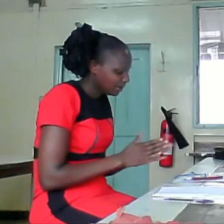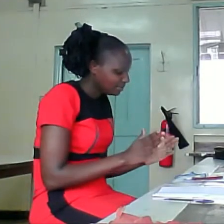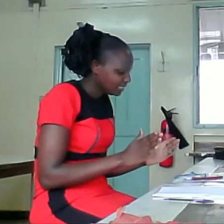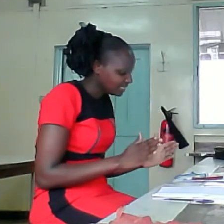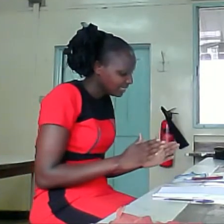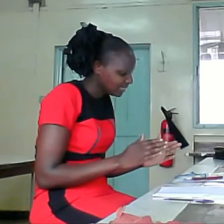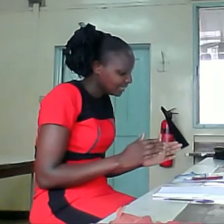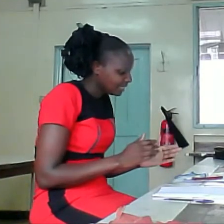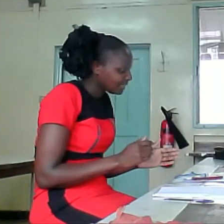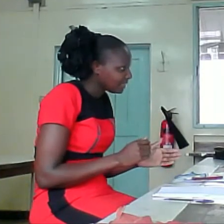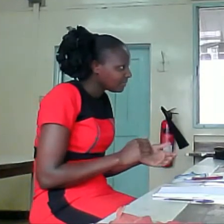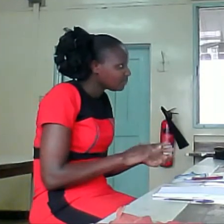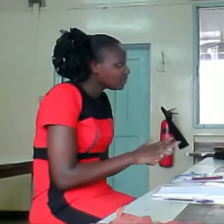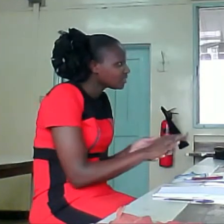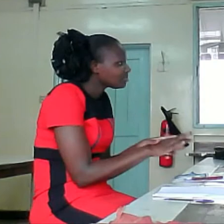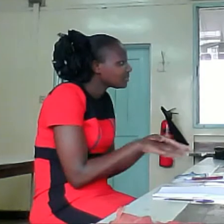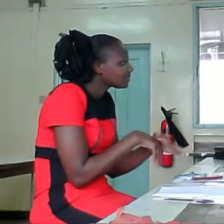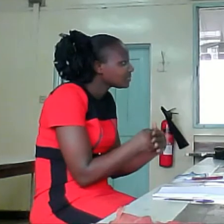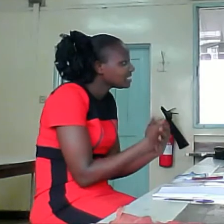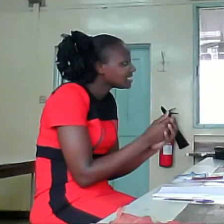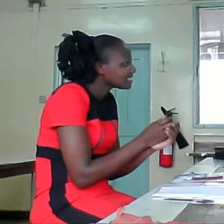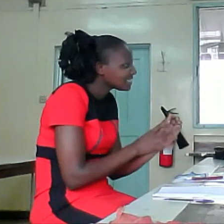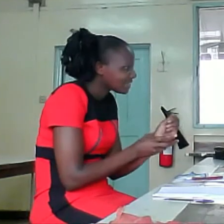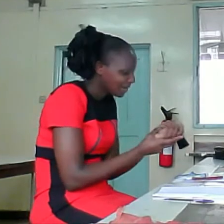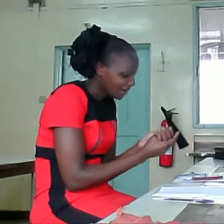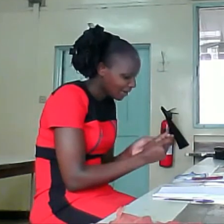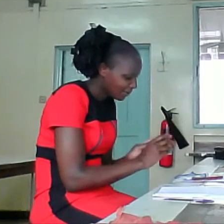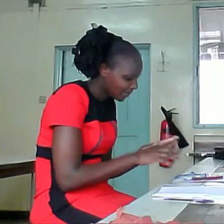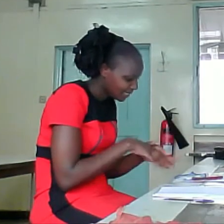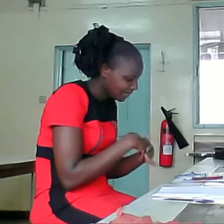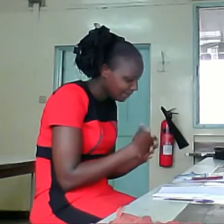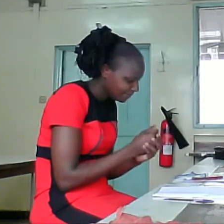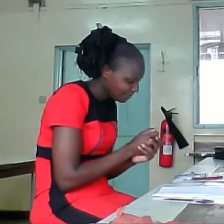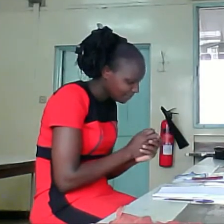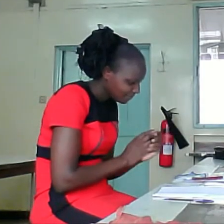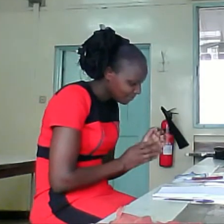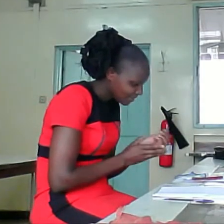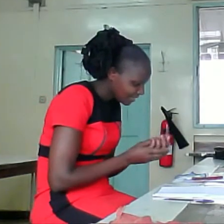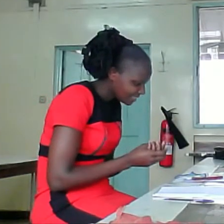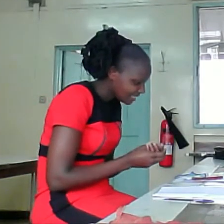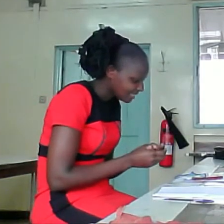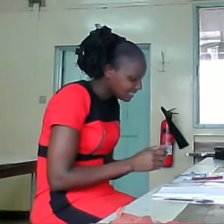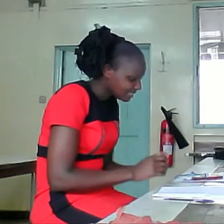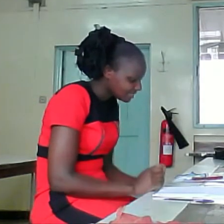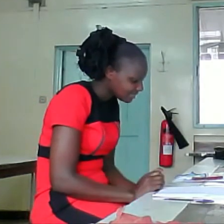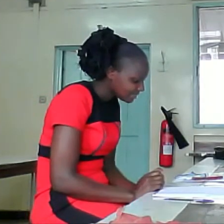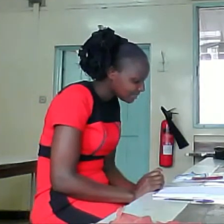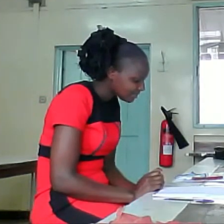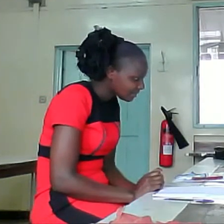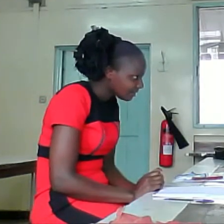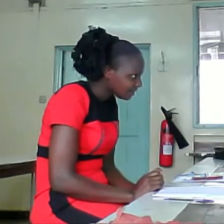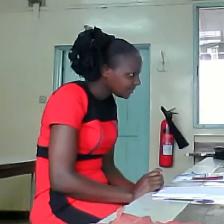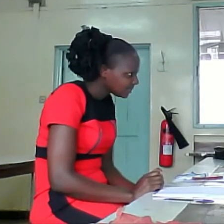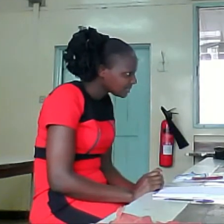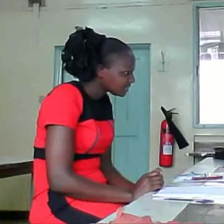Public. Then kuosha mikono is kawaida. Tent. I had to say